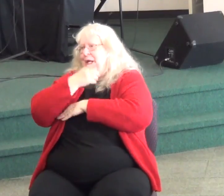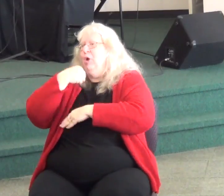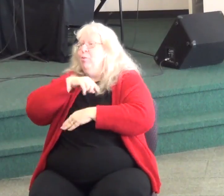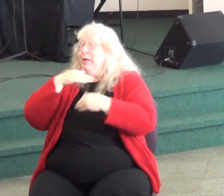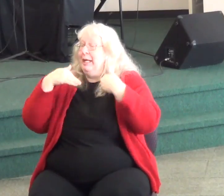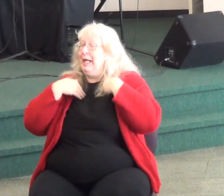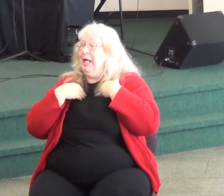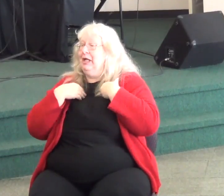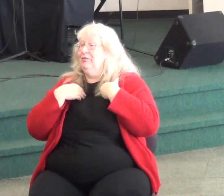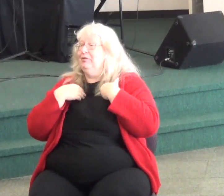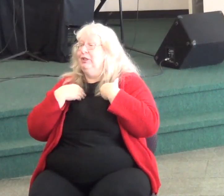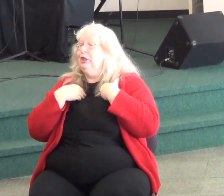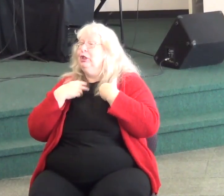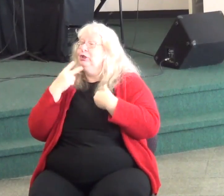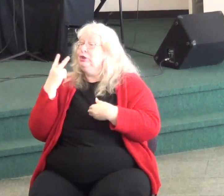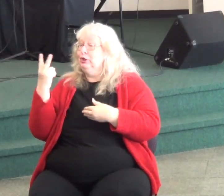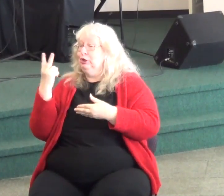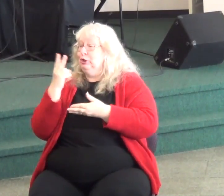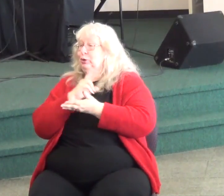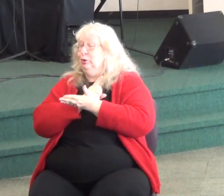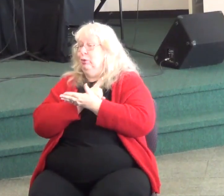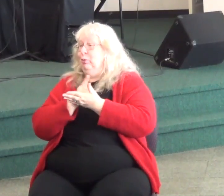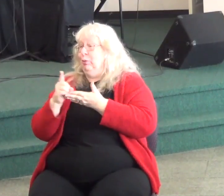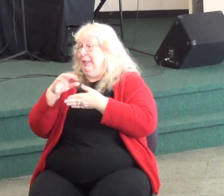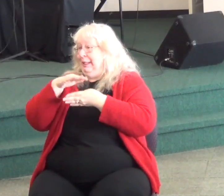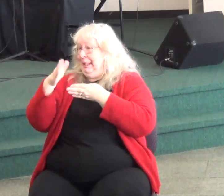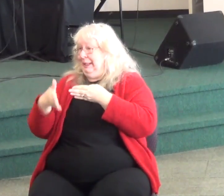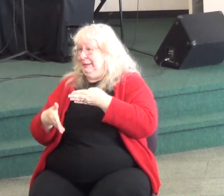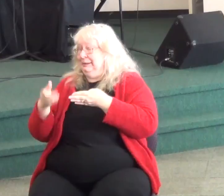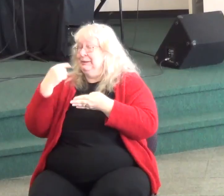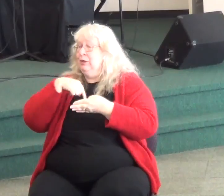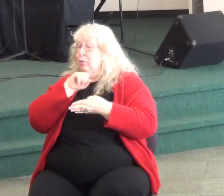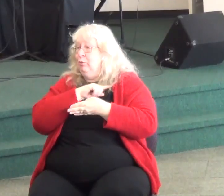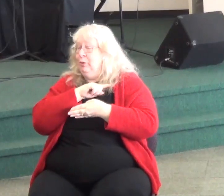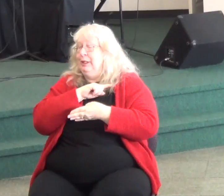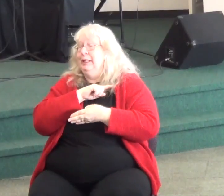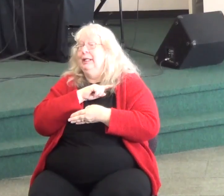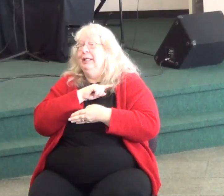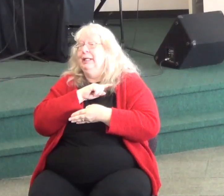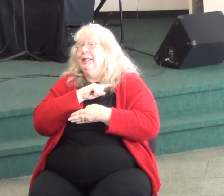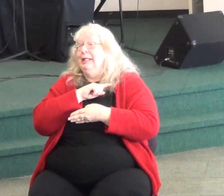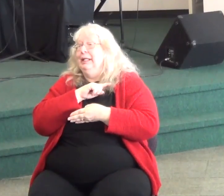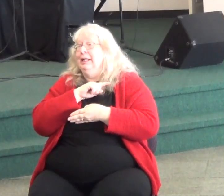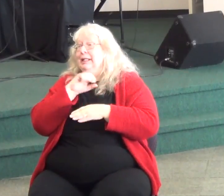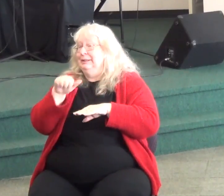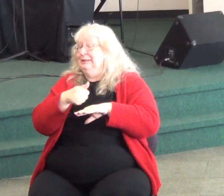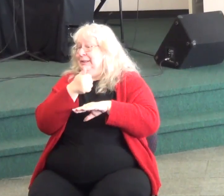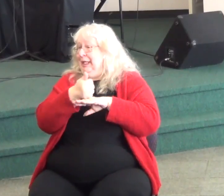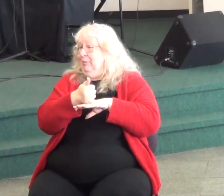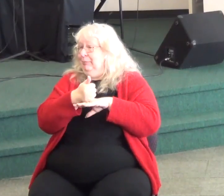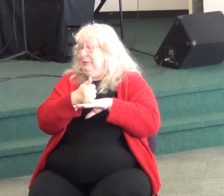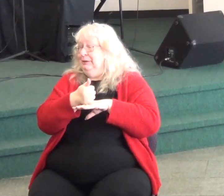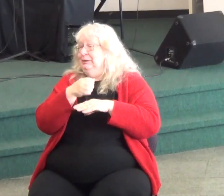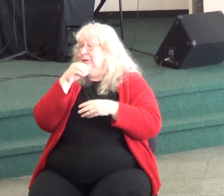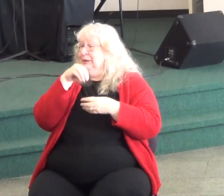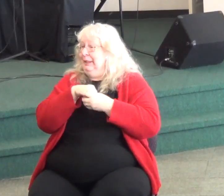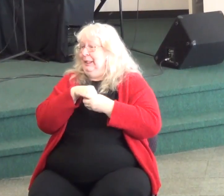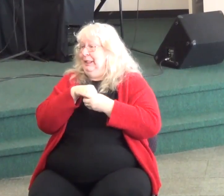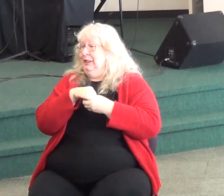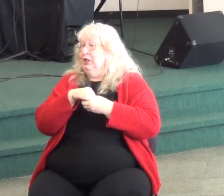are really important that we set aside in the Christian calendar, and it's Christmas and Easter. And